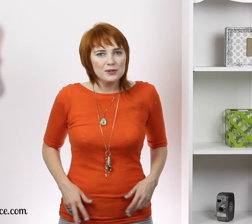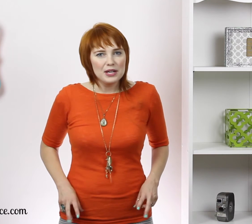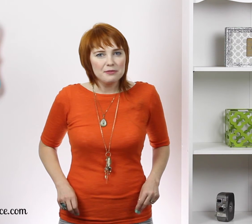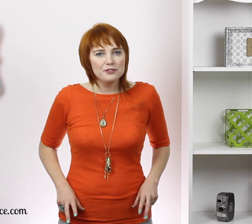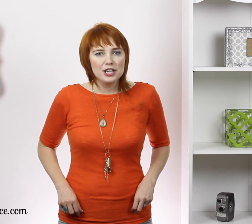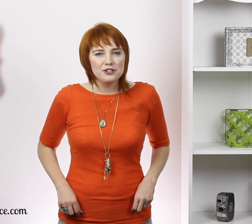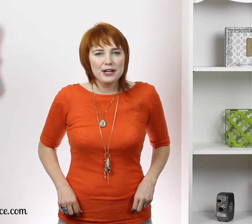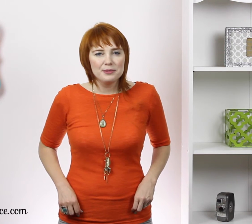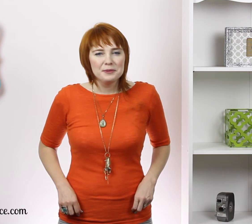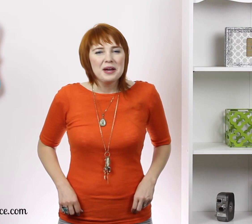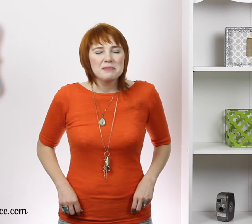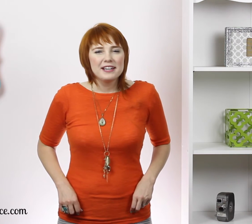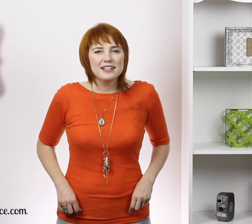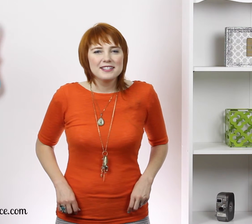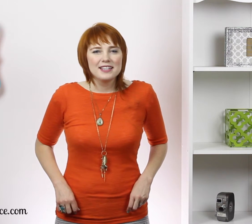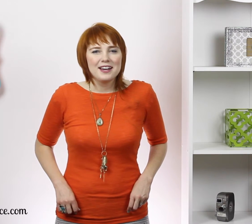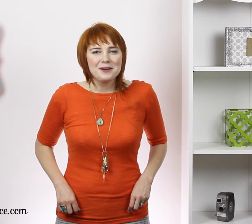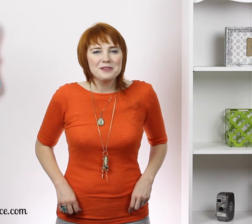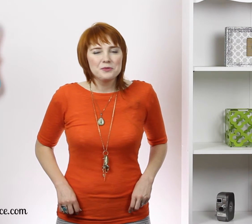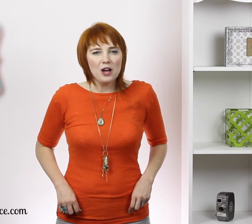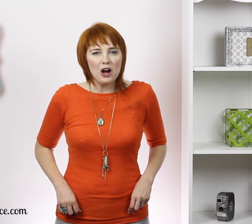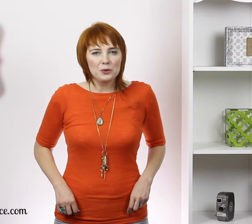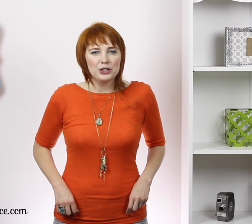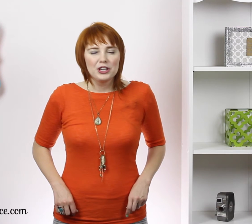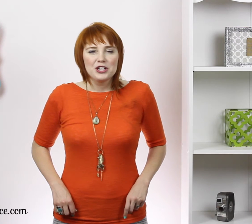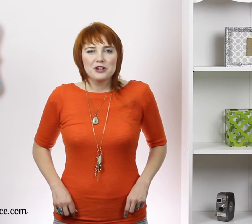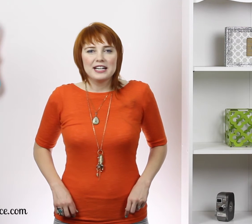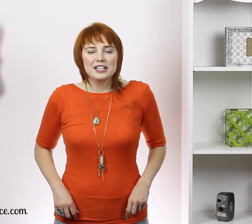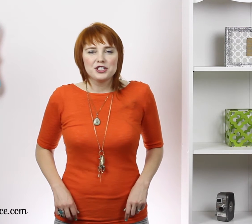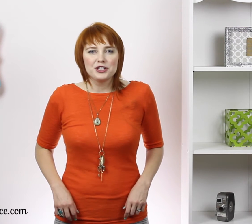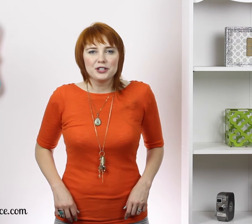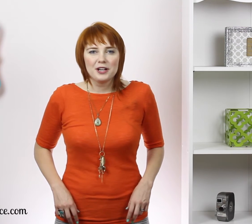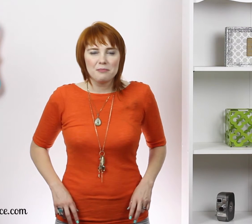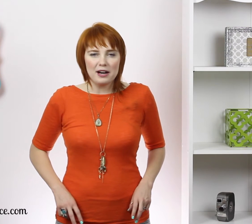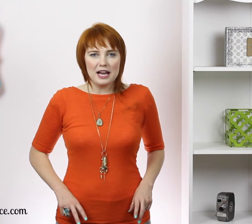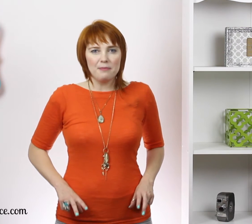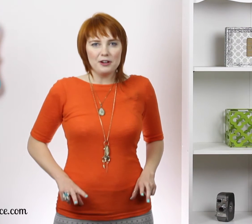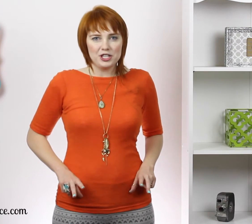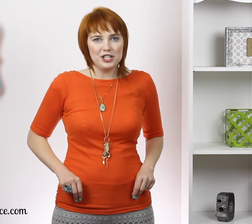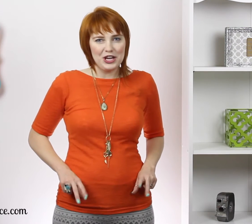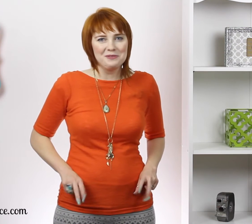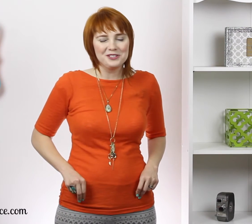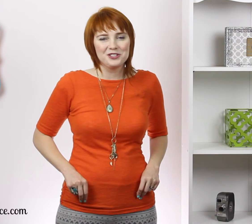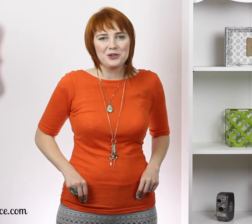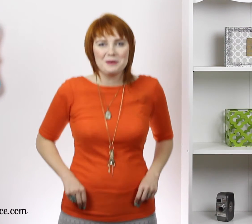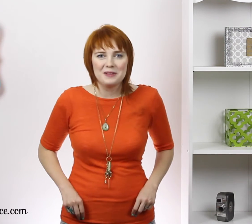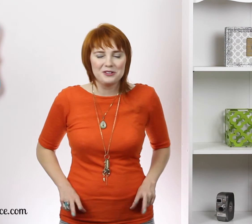use diaper for change your diaper because it's really awkward trying to get your body up on a changing table to show your baby that you're